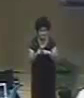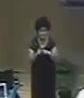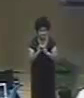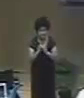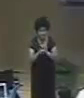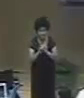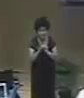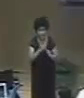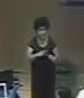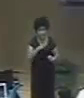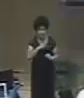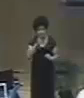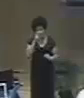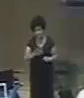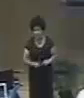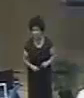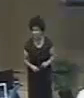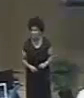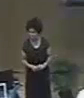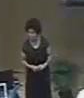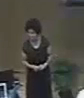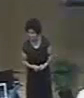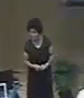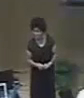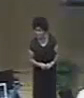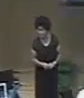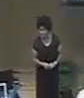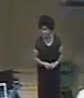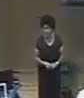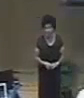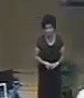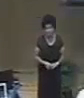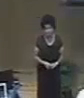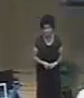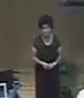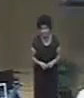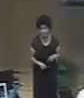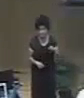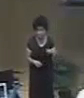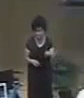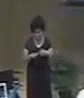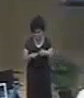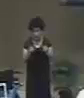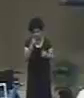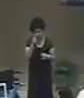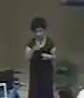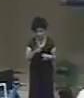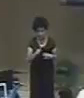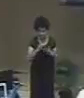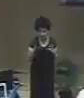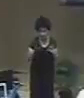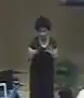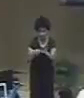all professionals have a LinkedIn account, a well-maintained LinkedIn account. Why? Because that's the currency of